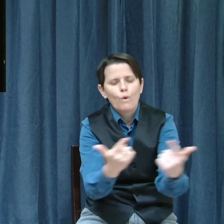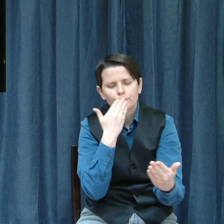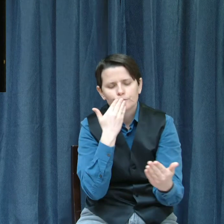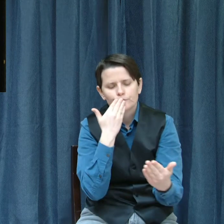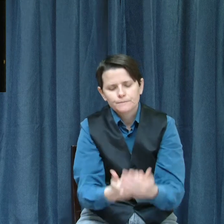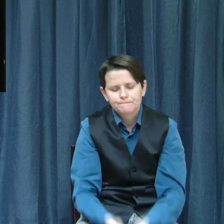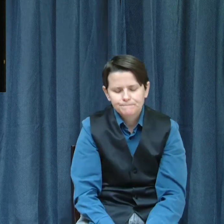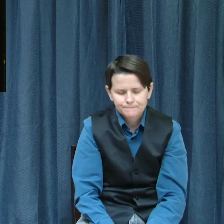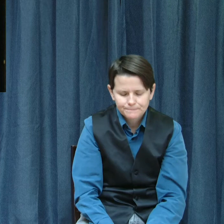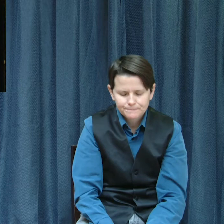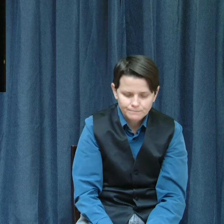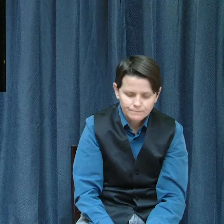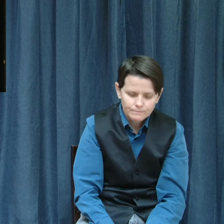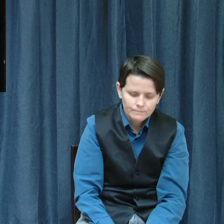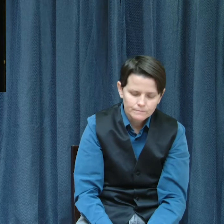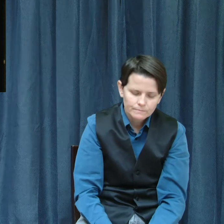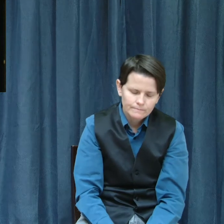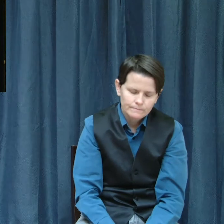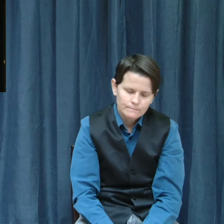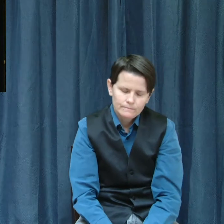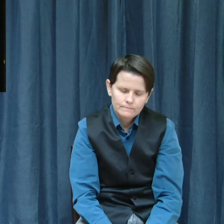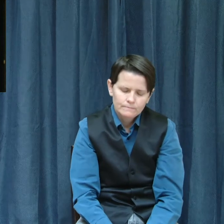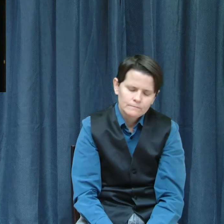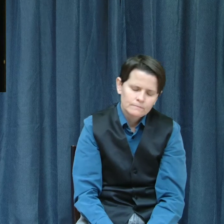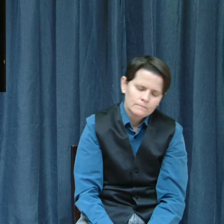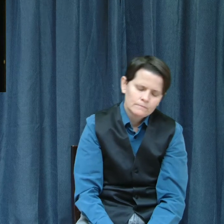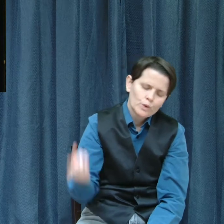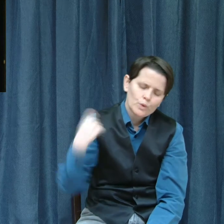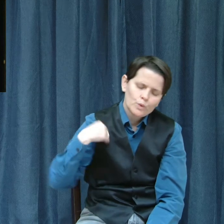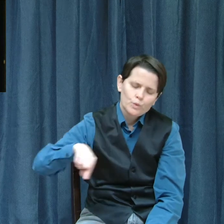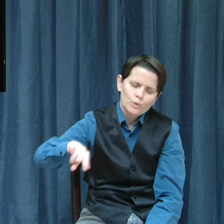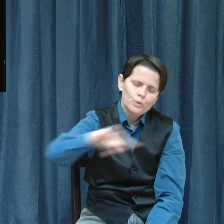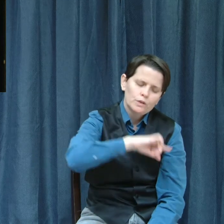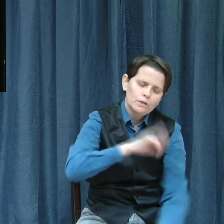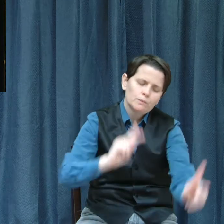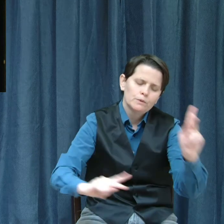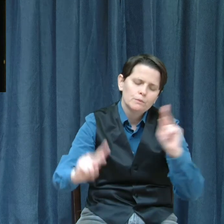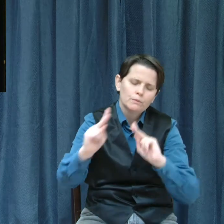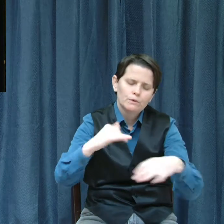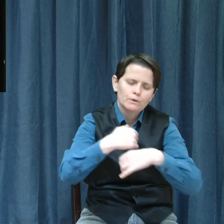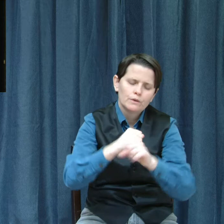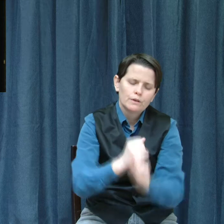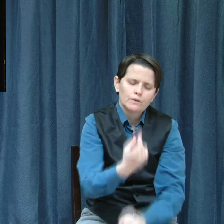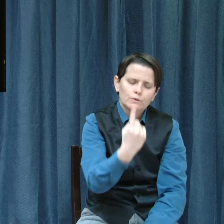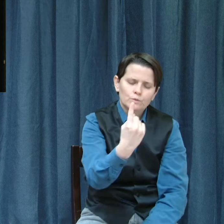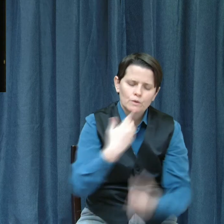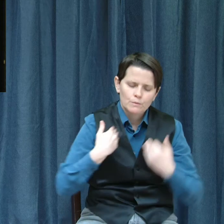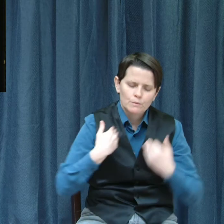We are created as one, one body, one humanity, one